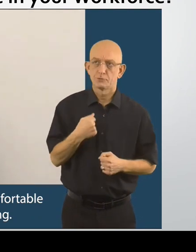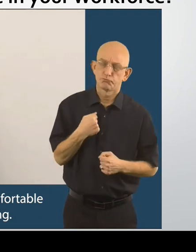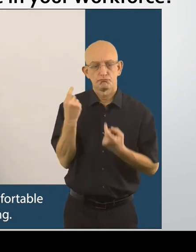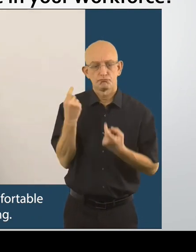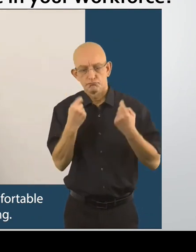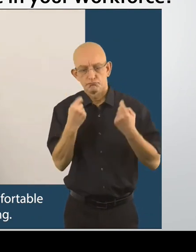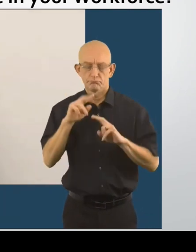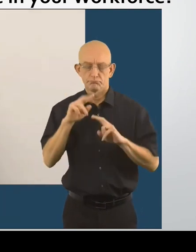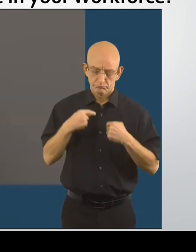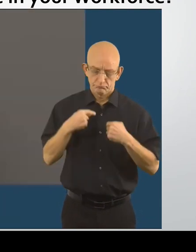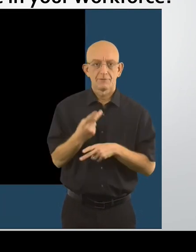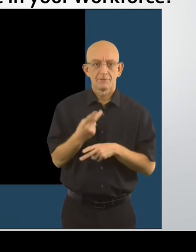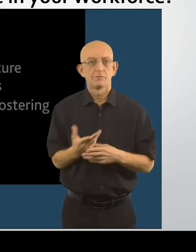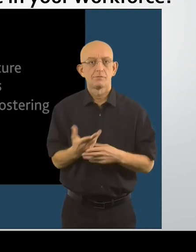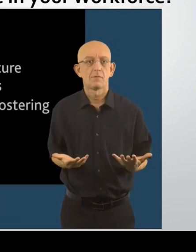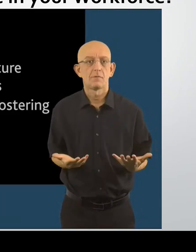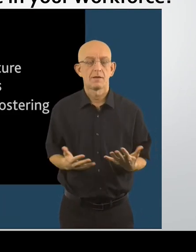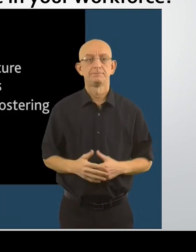confident about approaching.